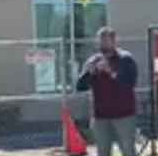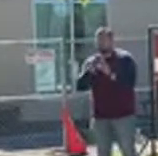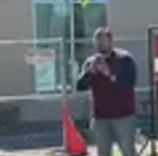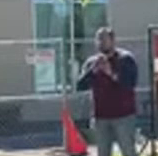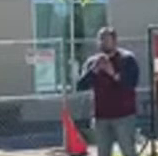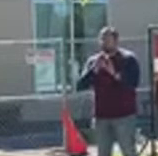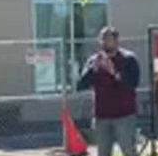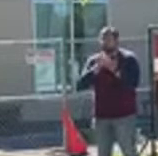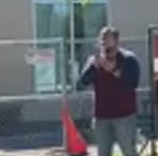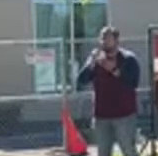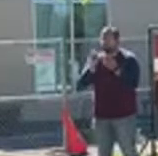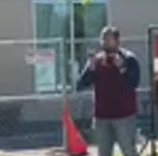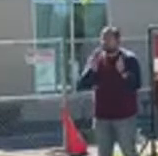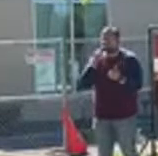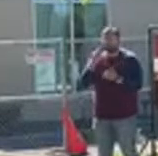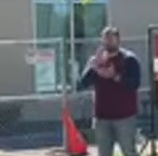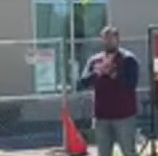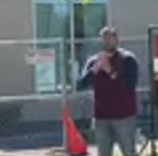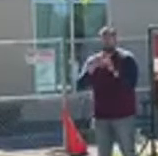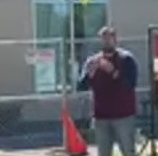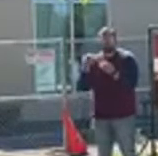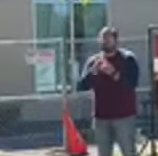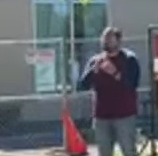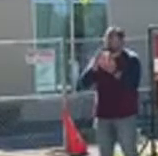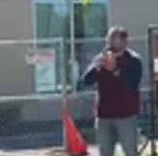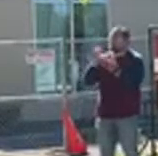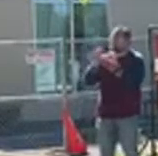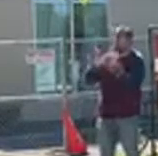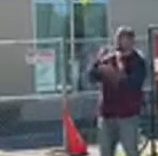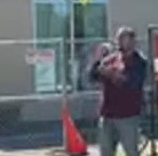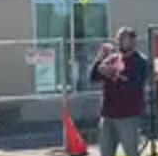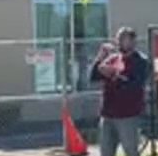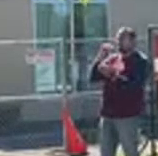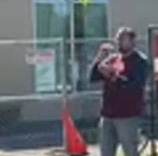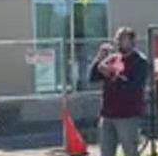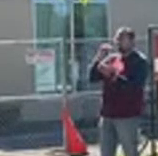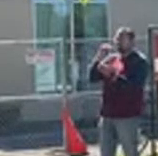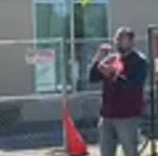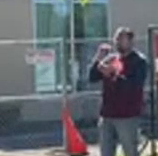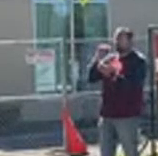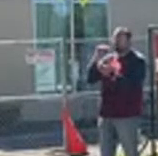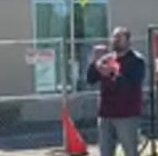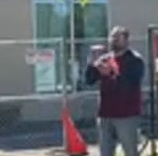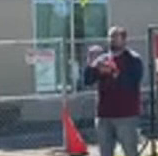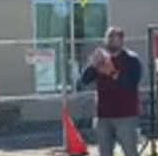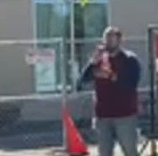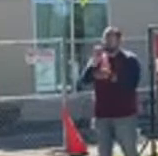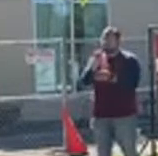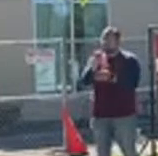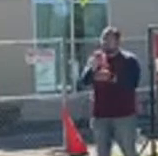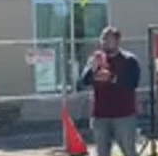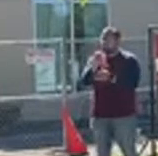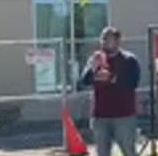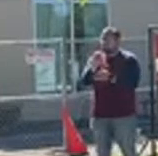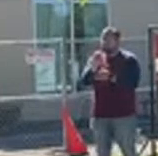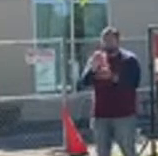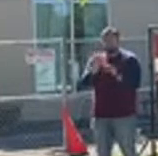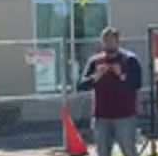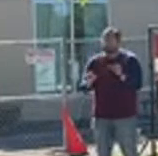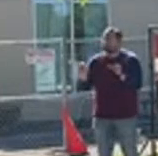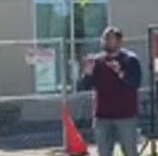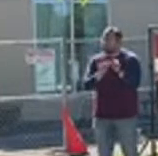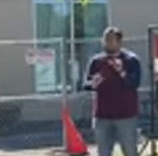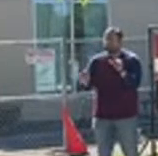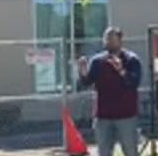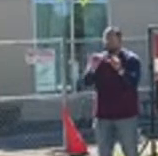school district. We've done projects together in the past, and I would just say that Joe adds a level of consistency and a